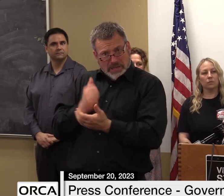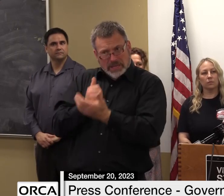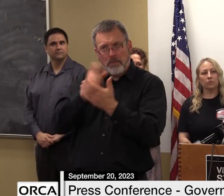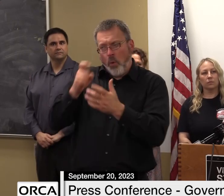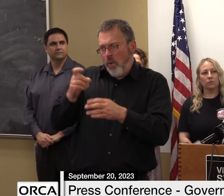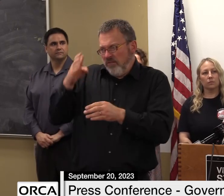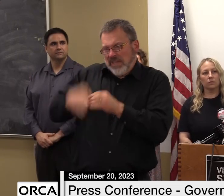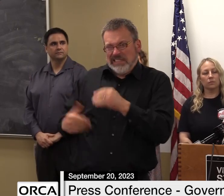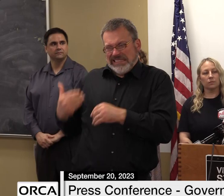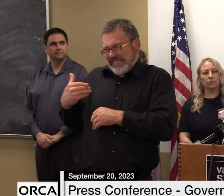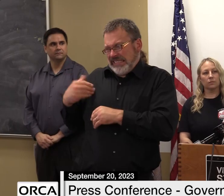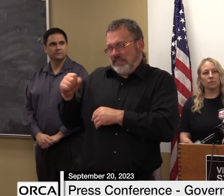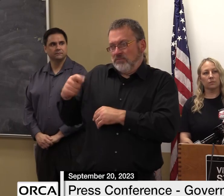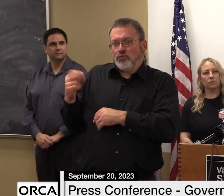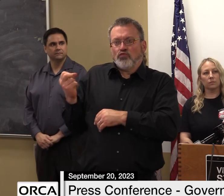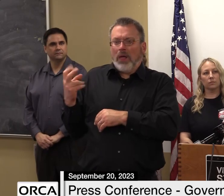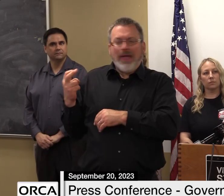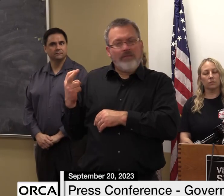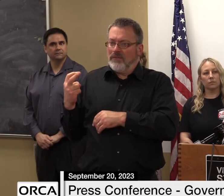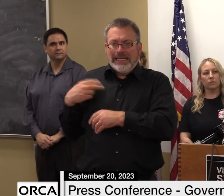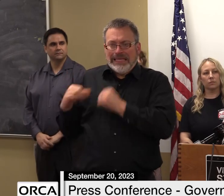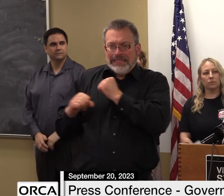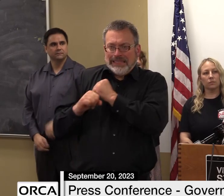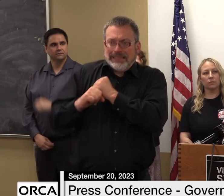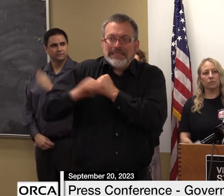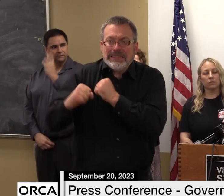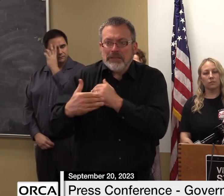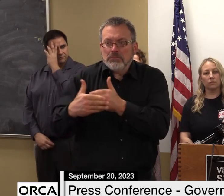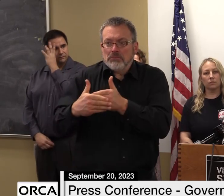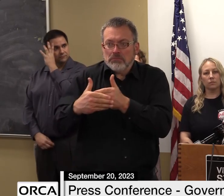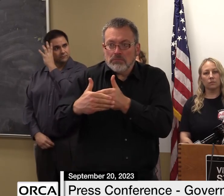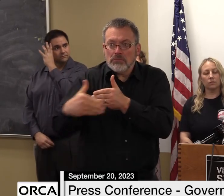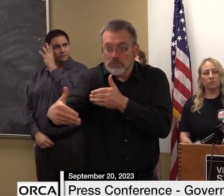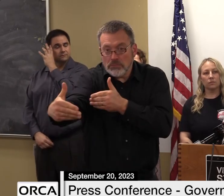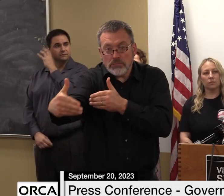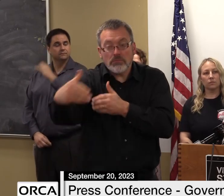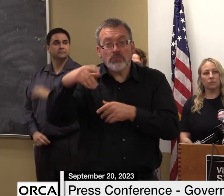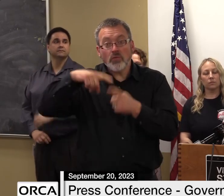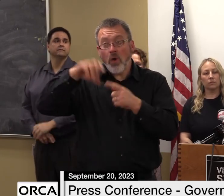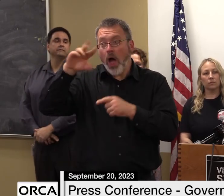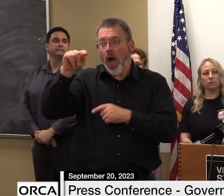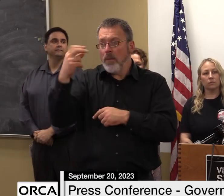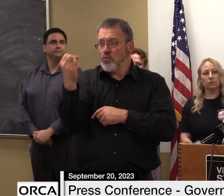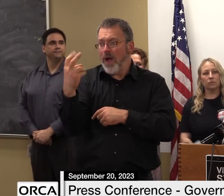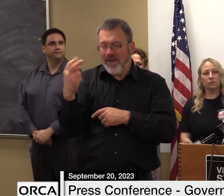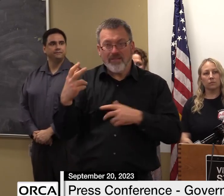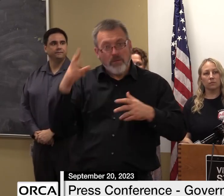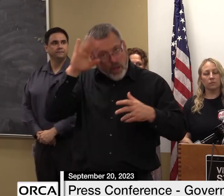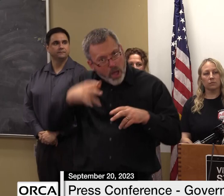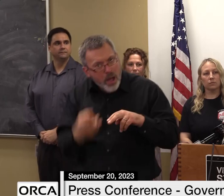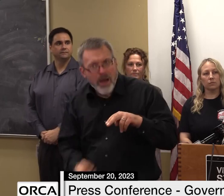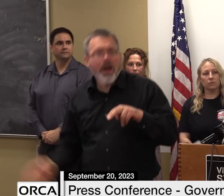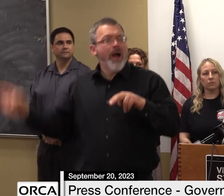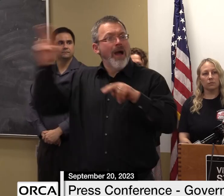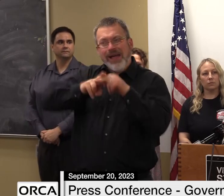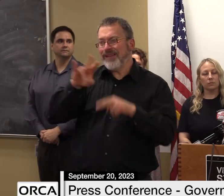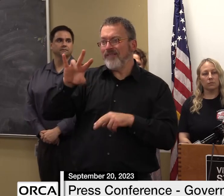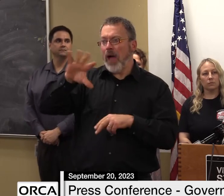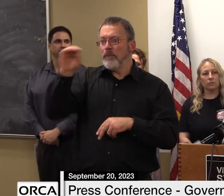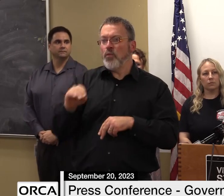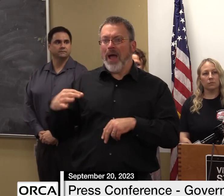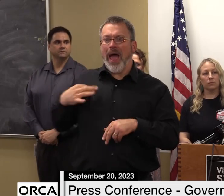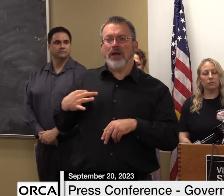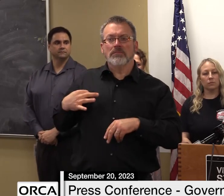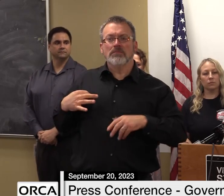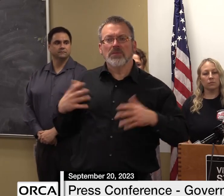75% rate of people applying for assistance who are eligible for assistance. So that means that people are out there who are eligible for help